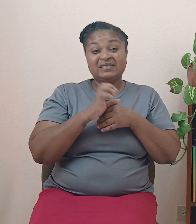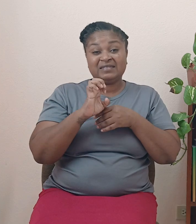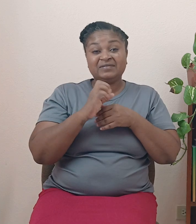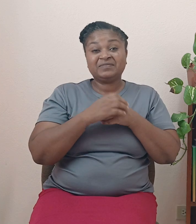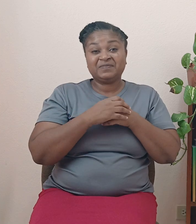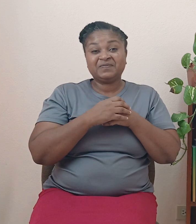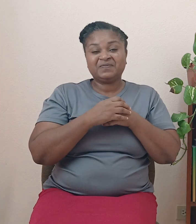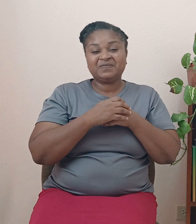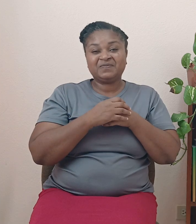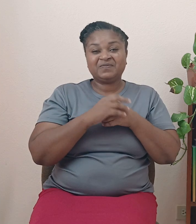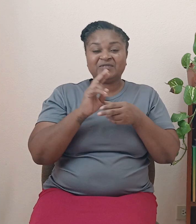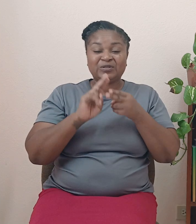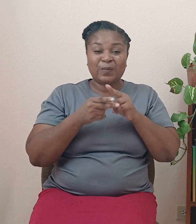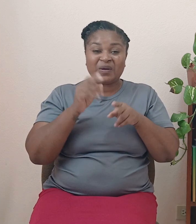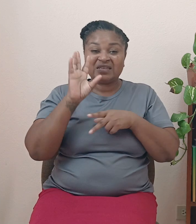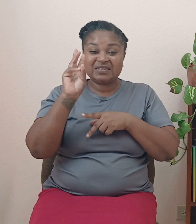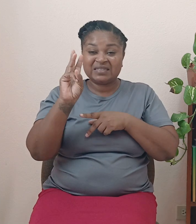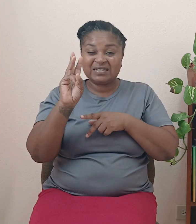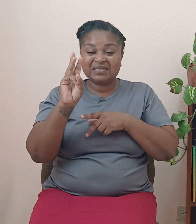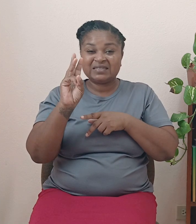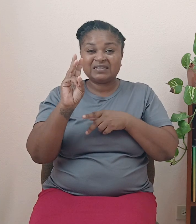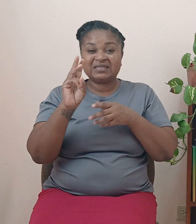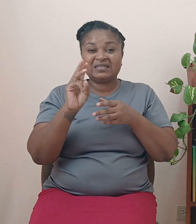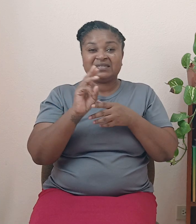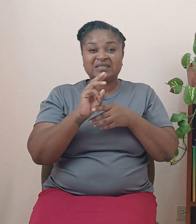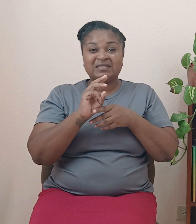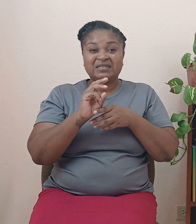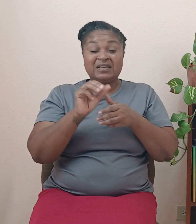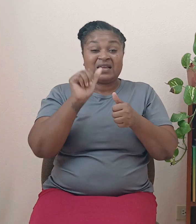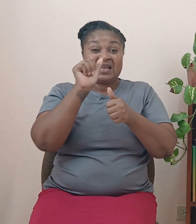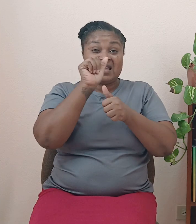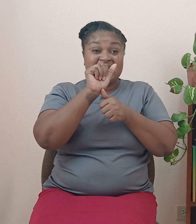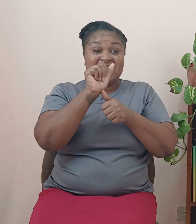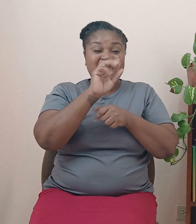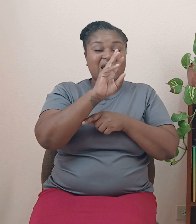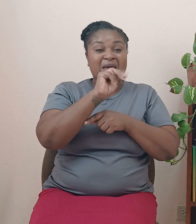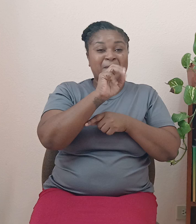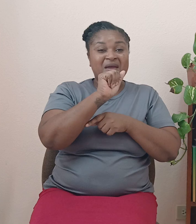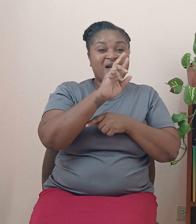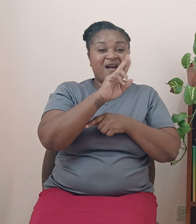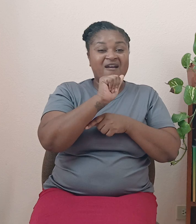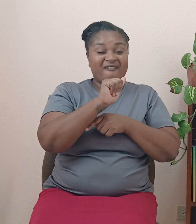Question 6, Mara. That's A, Mara.